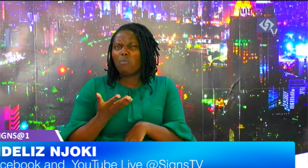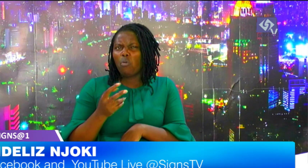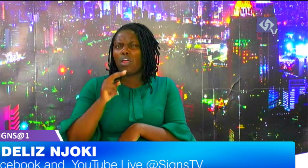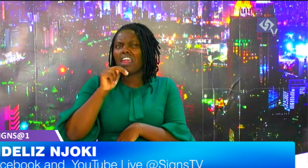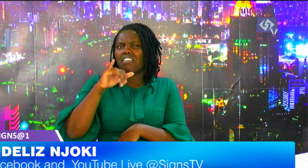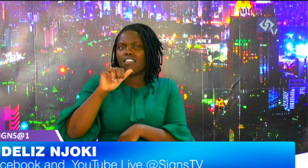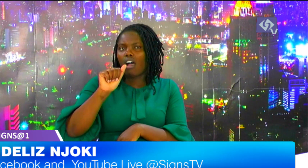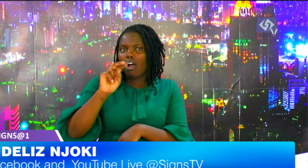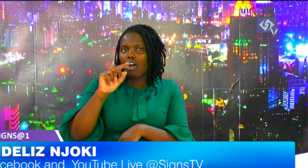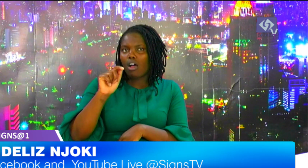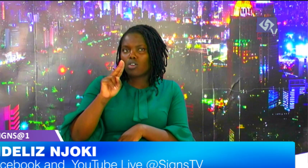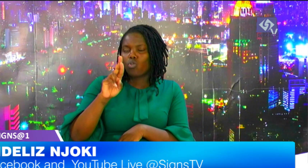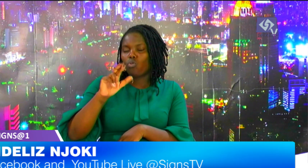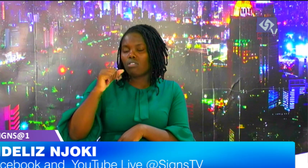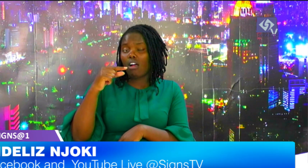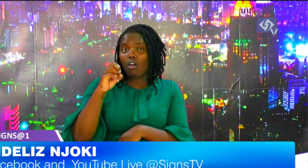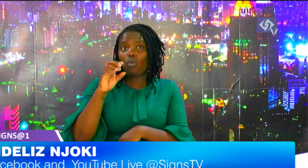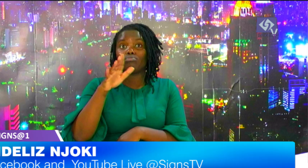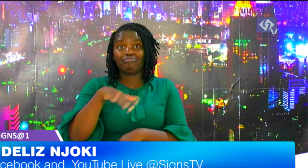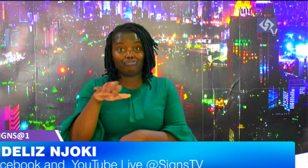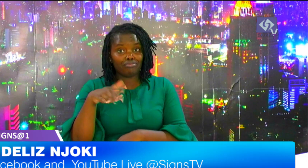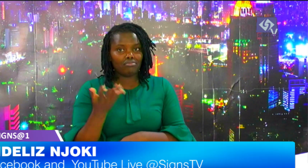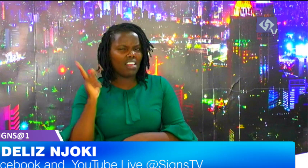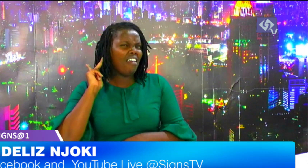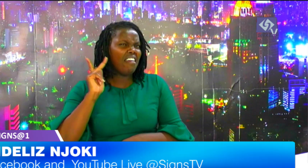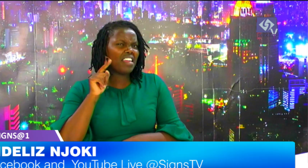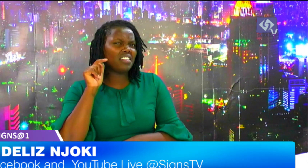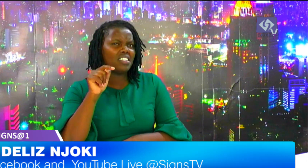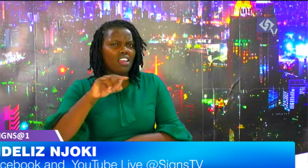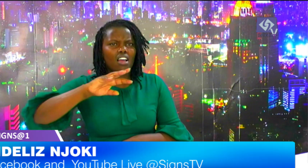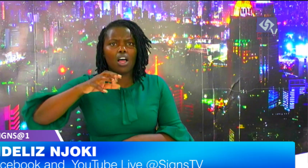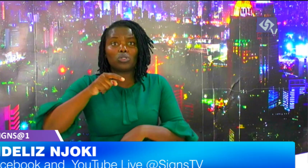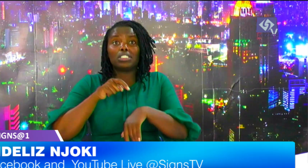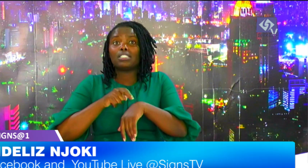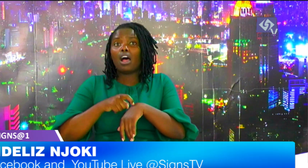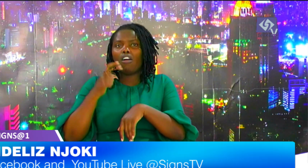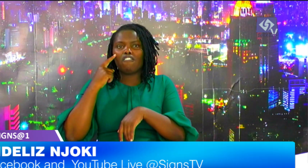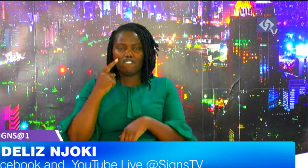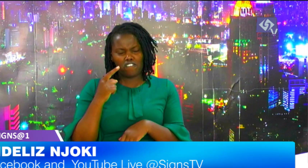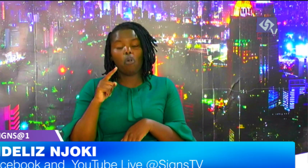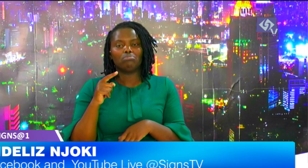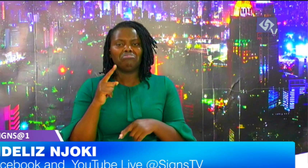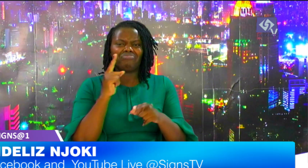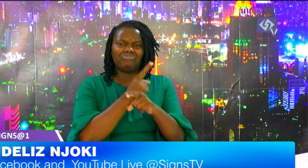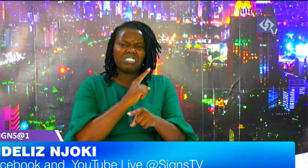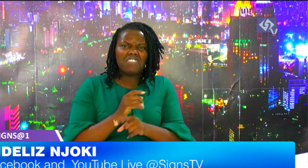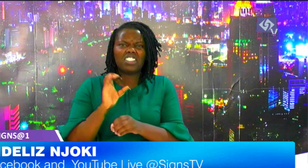at Nyanturago grounds in Kisii County during